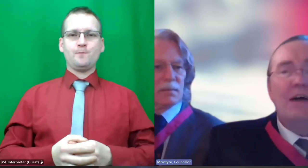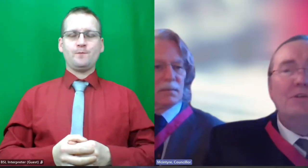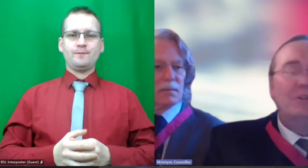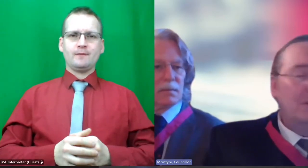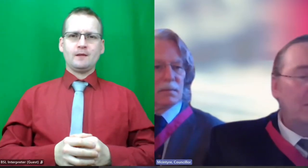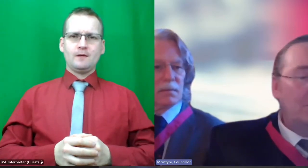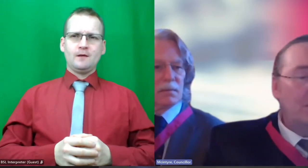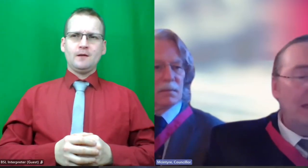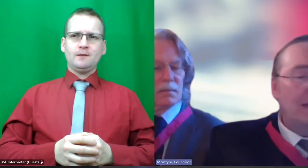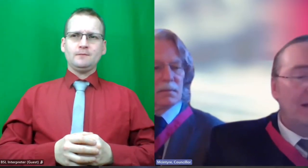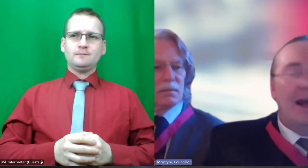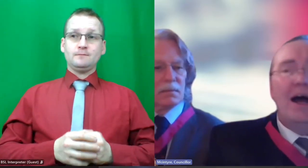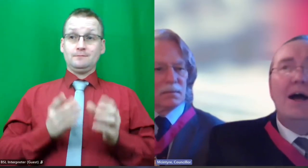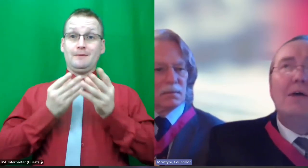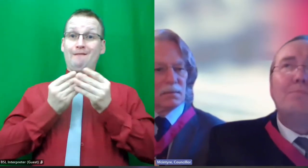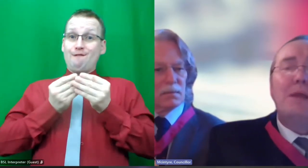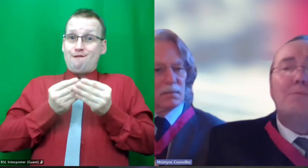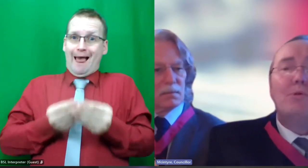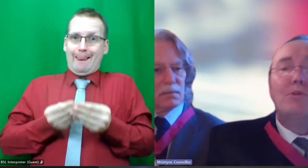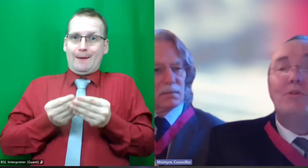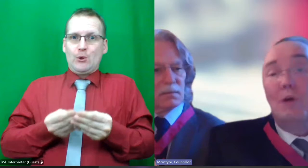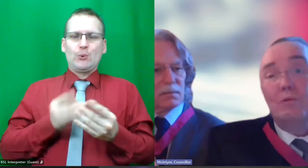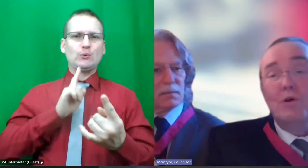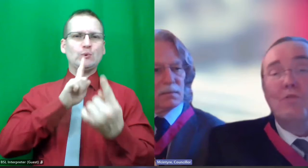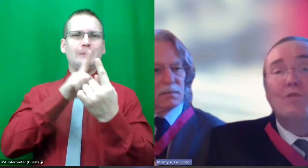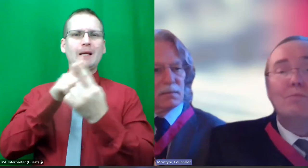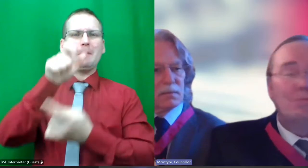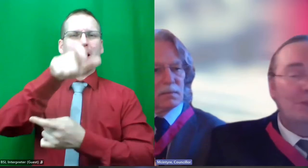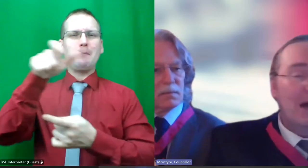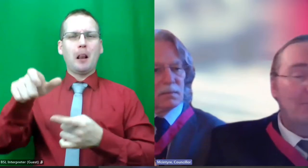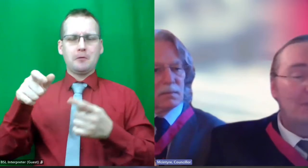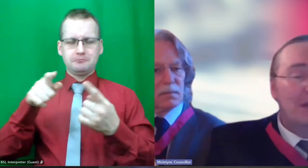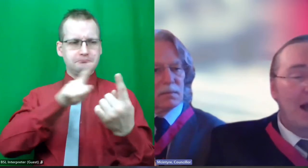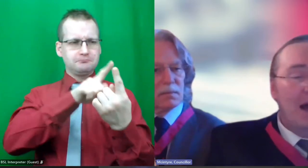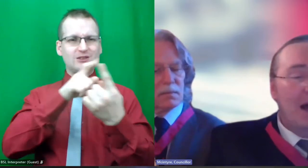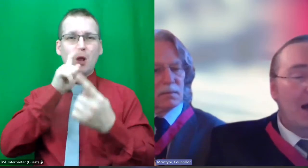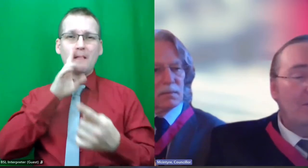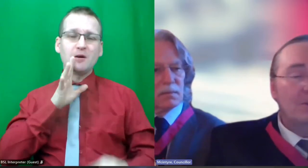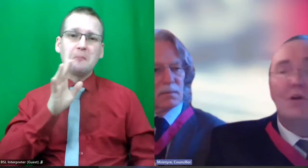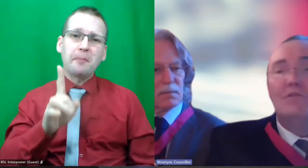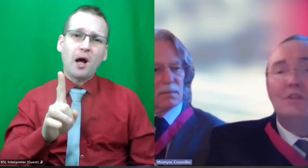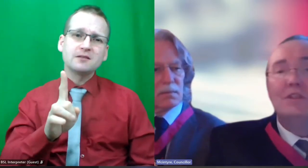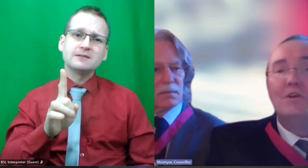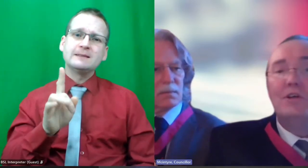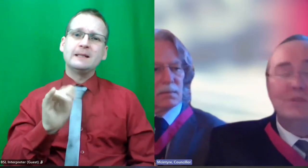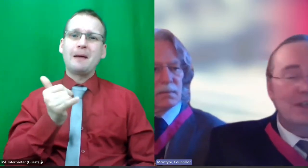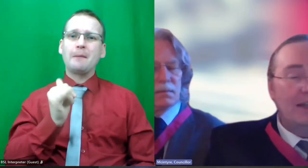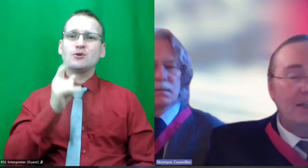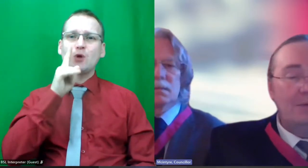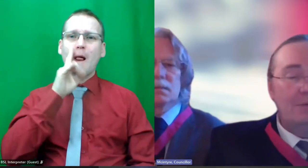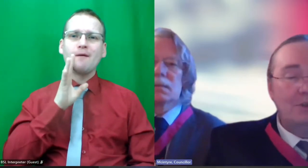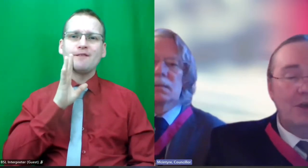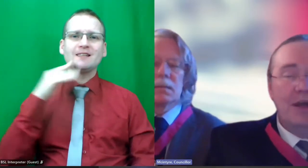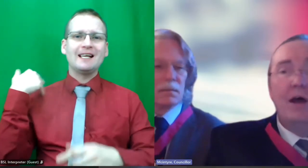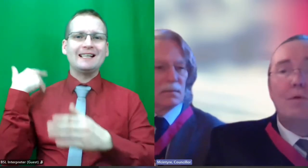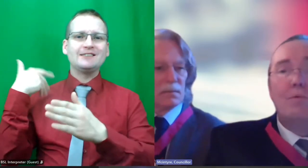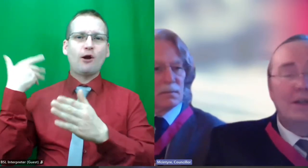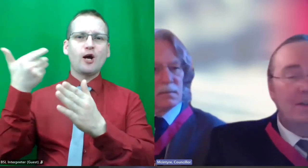I valued to meet people throughout Salford, but perhaps Salford Historical Society